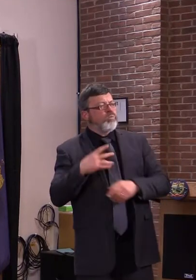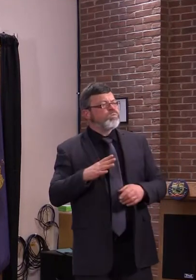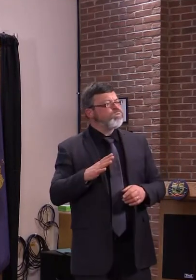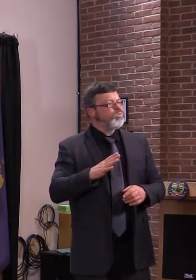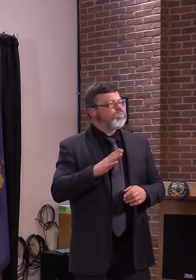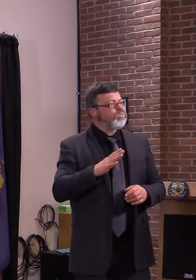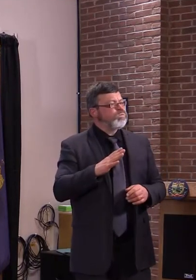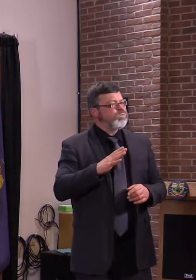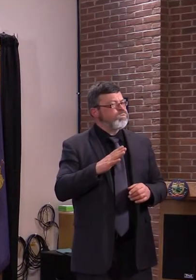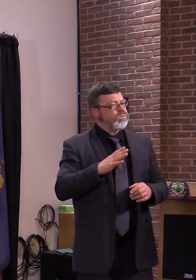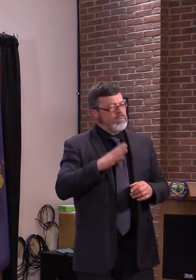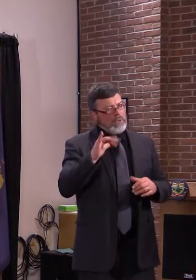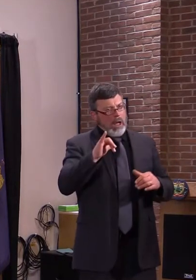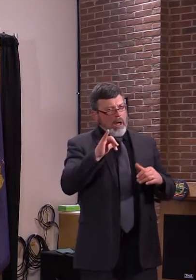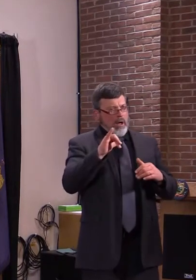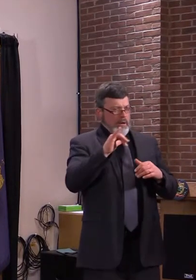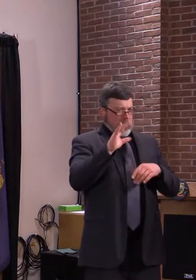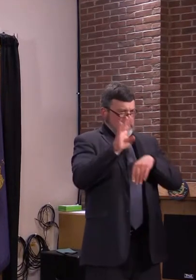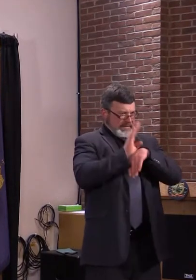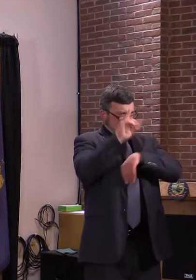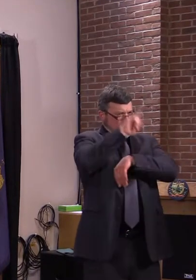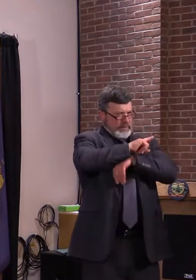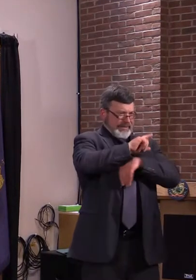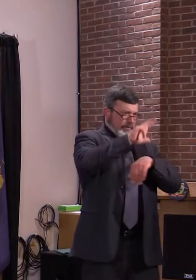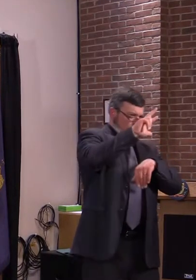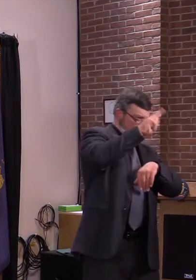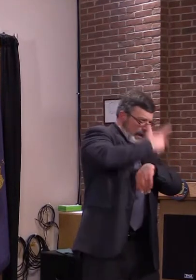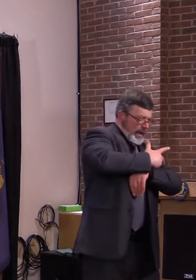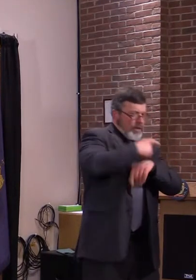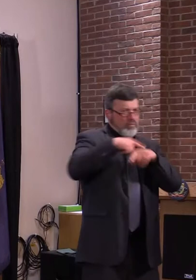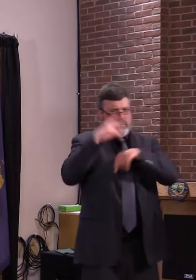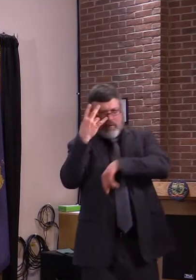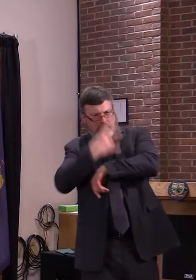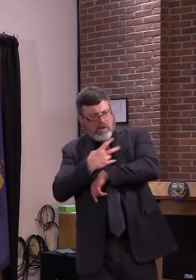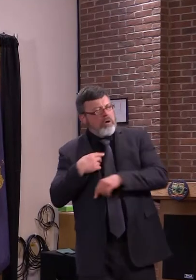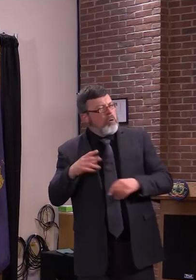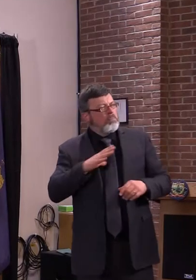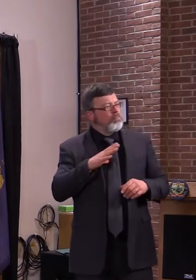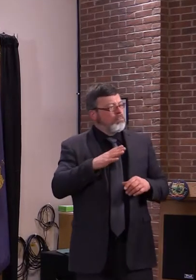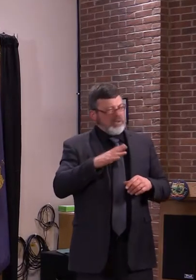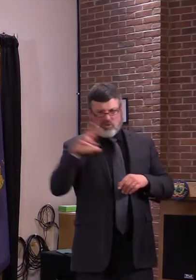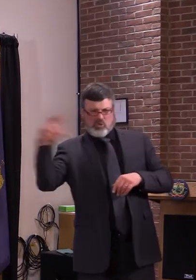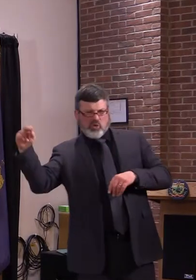a background check to be sure that we're not putting guns in the hands of people who shouldn't have them.